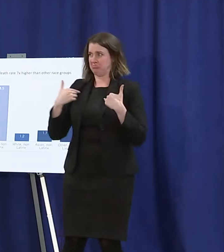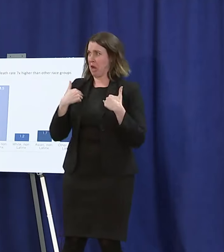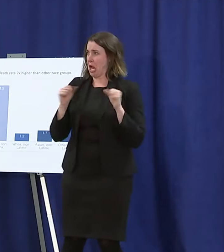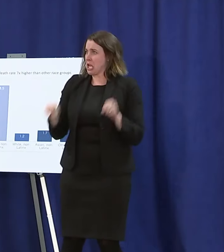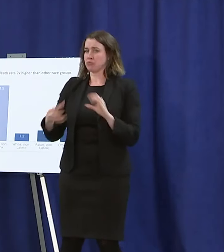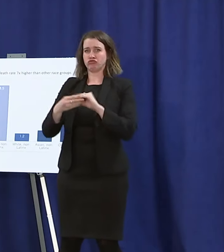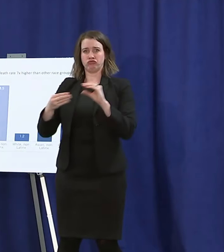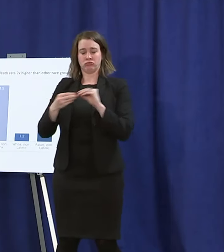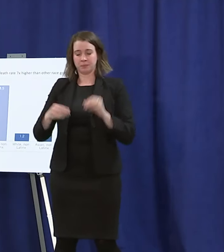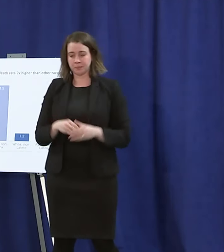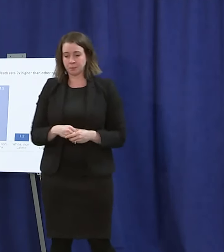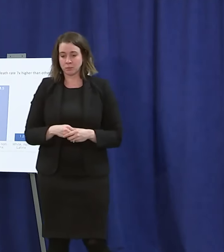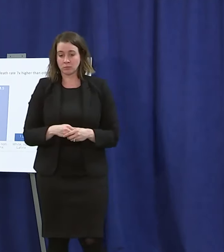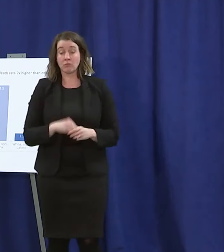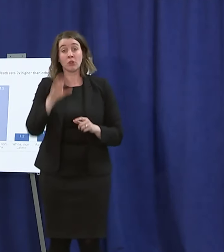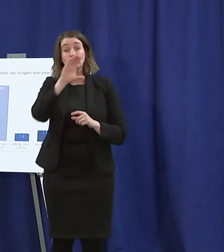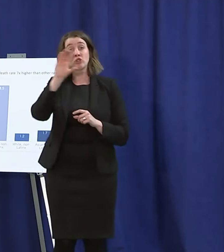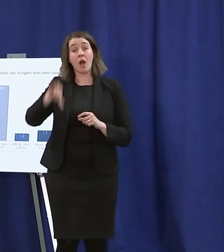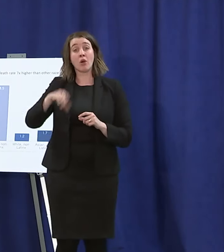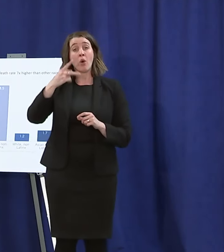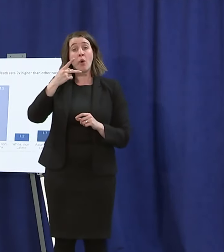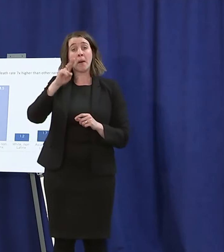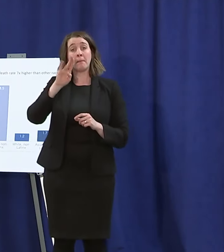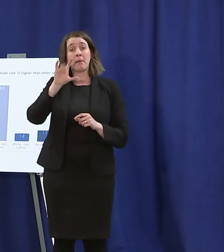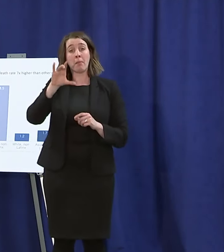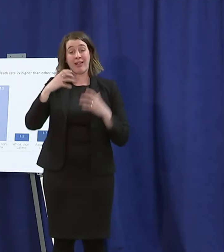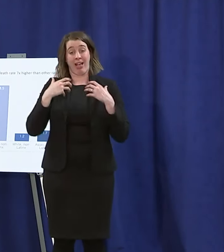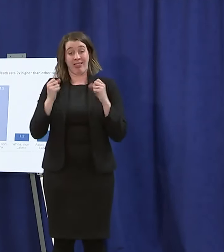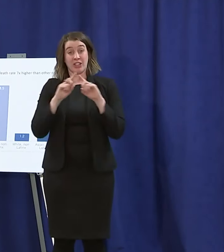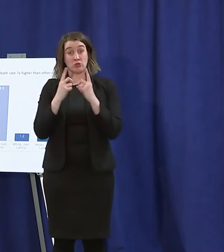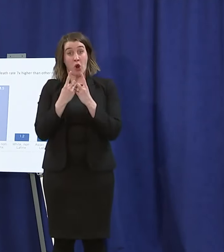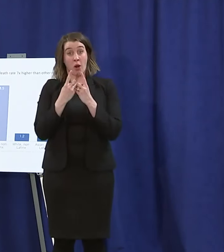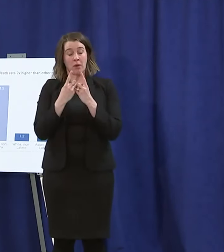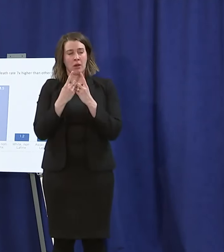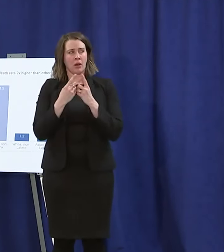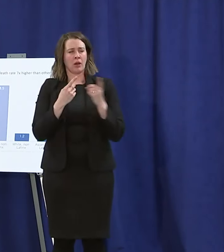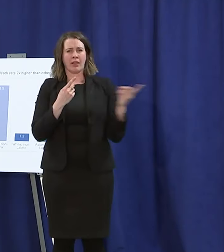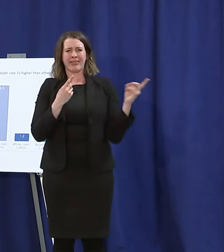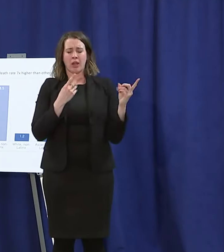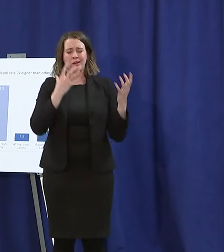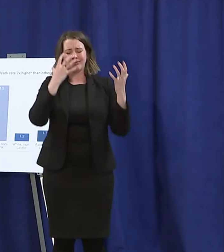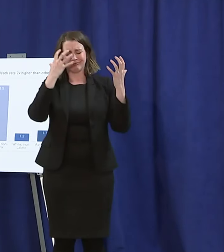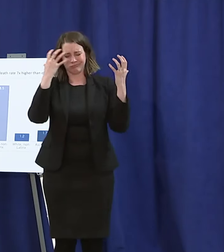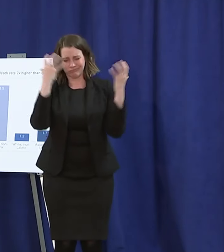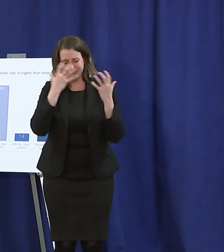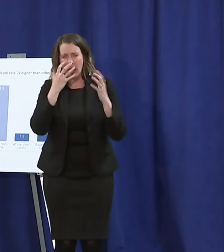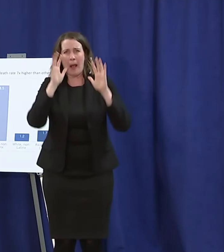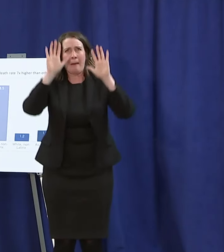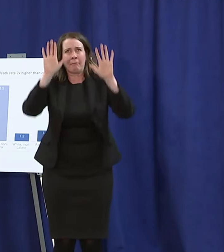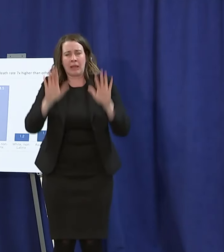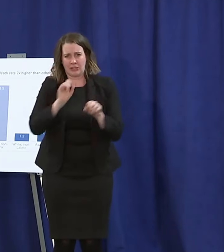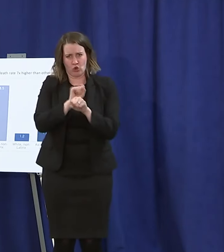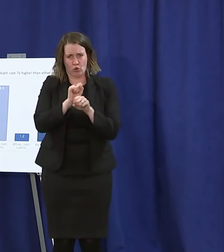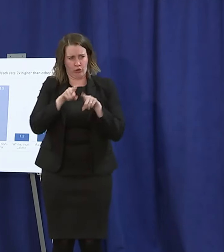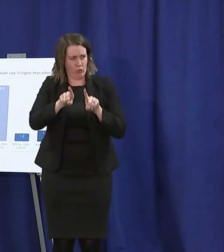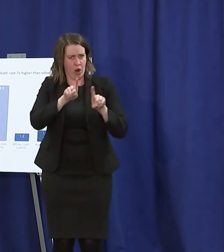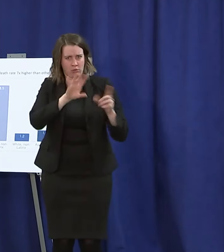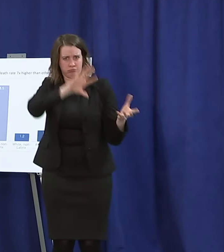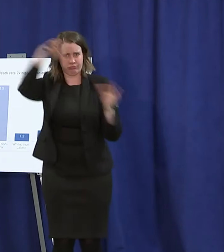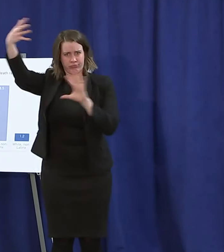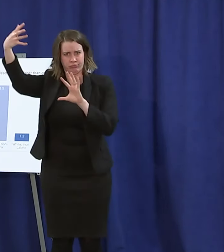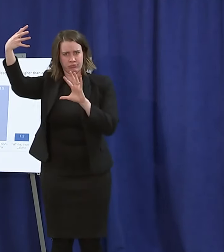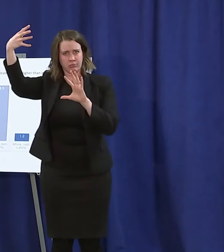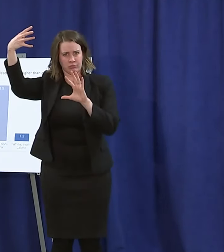it. Our Chicago Public Health Department has done unbelievable work through this crisis. But more